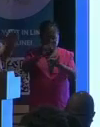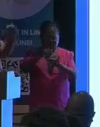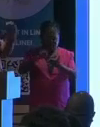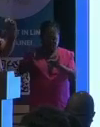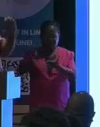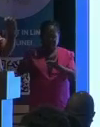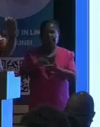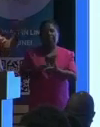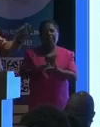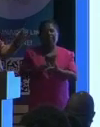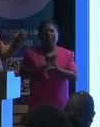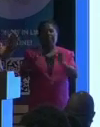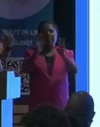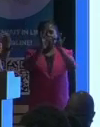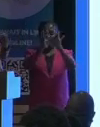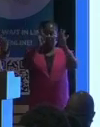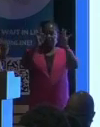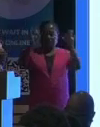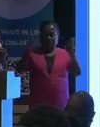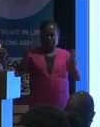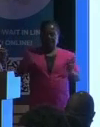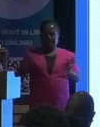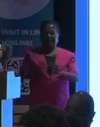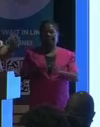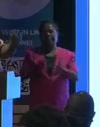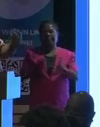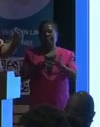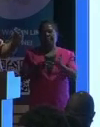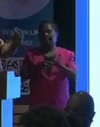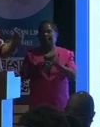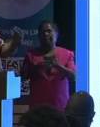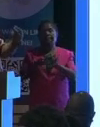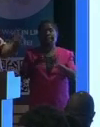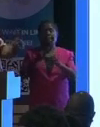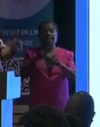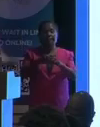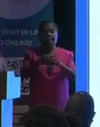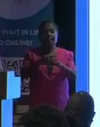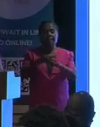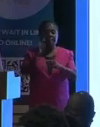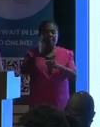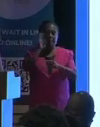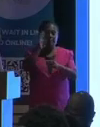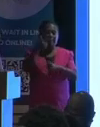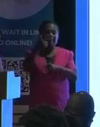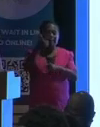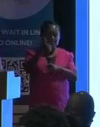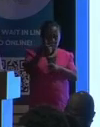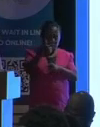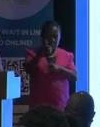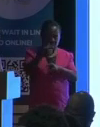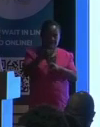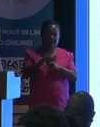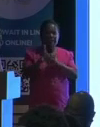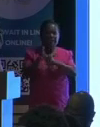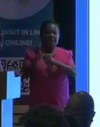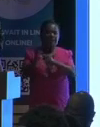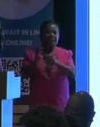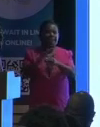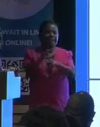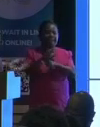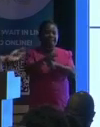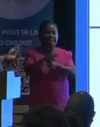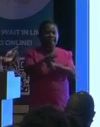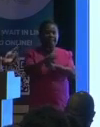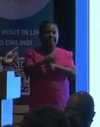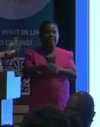you remit to the tax office with the amount before the 7th day of the following month.